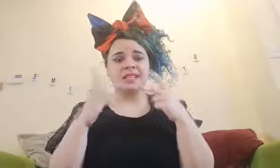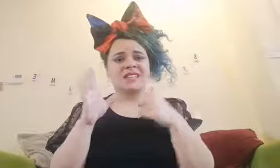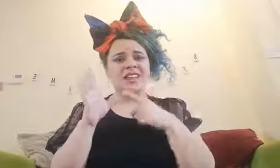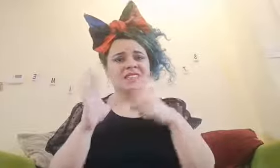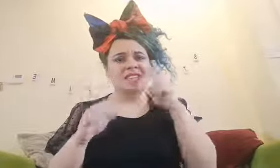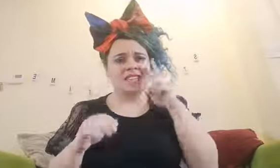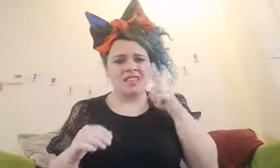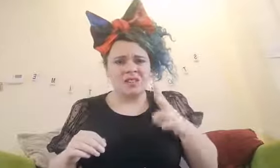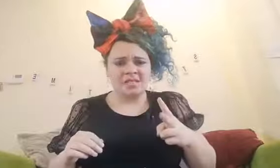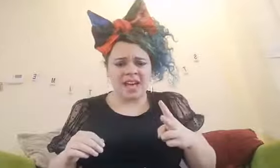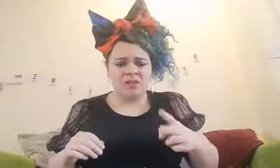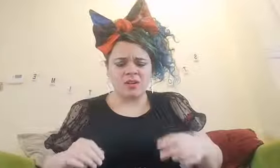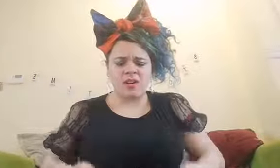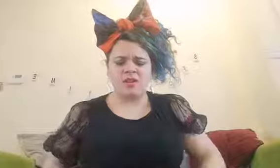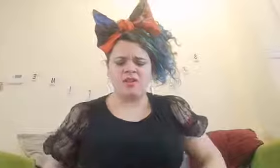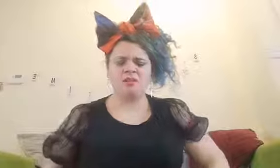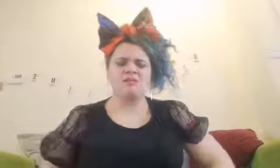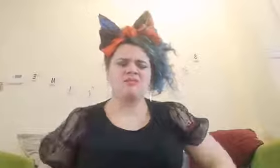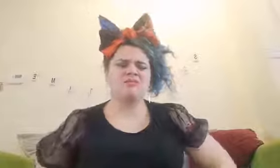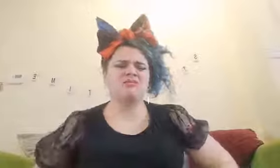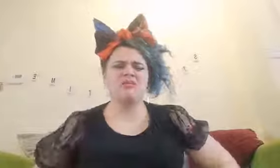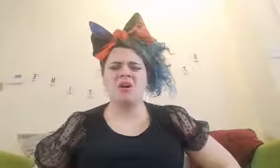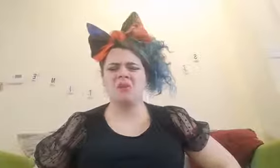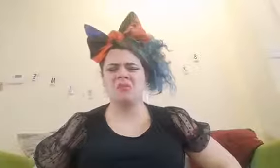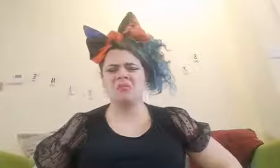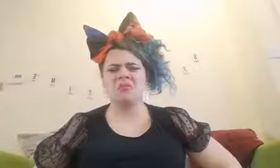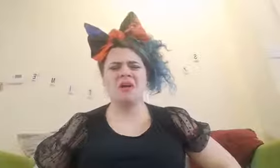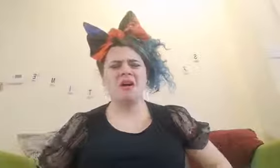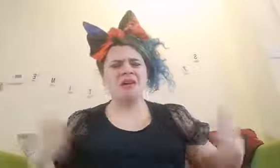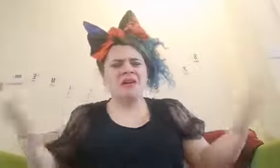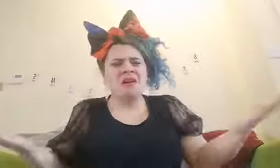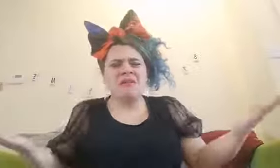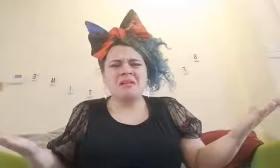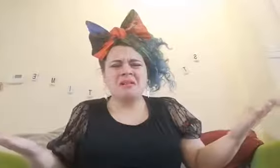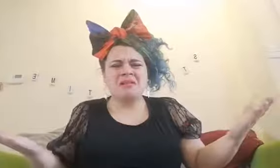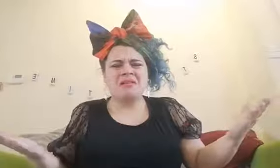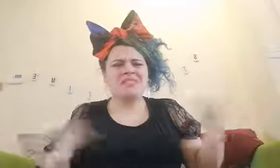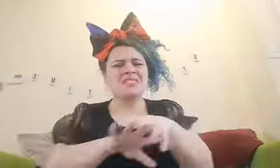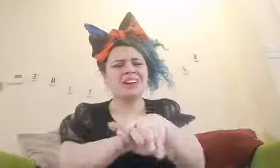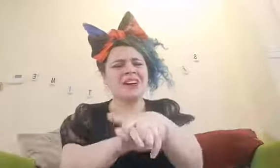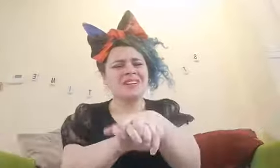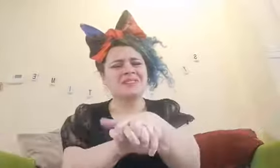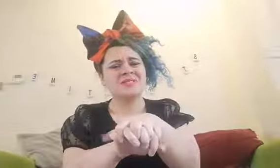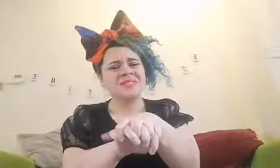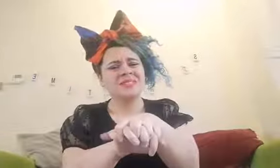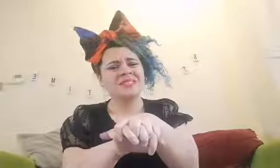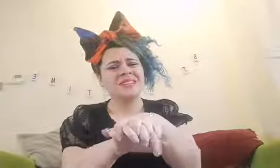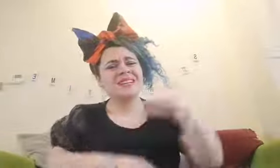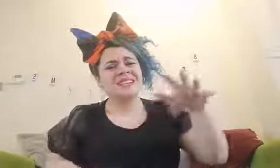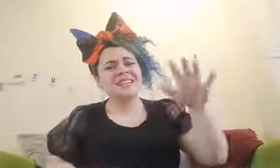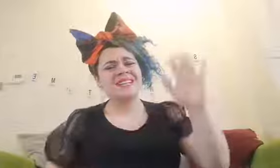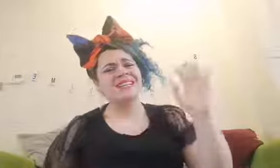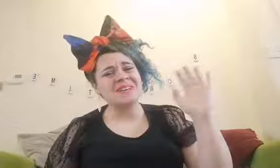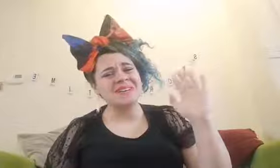And Anansi, he looked down. Oh no! Oh, Turtle! Hello!